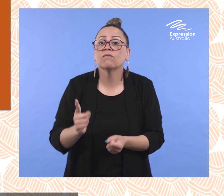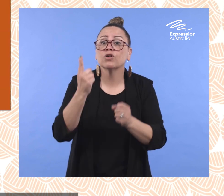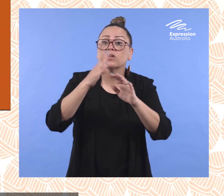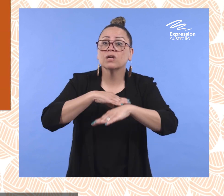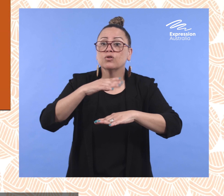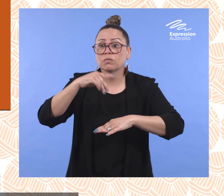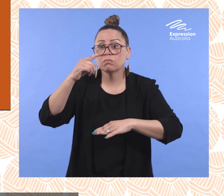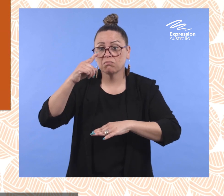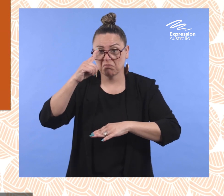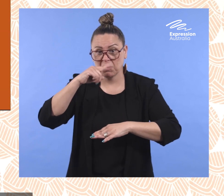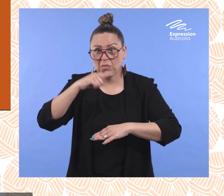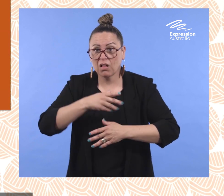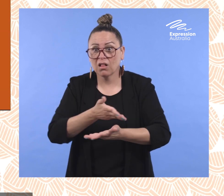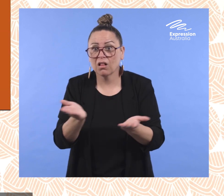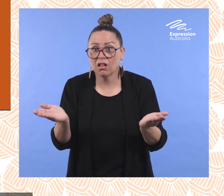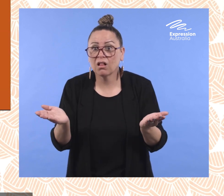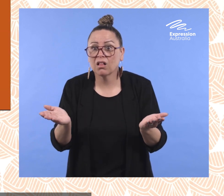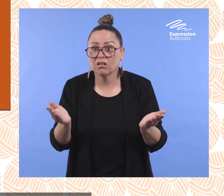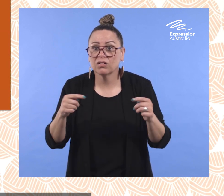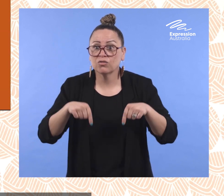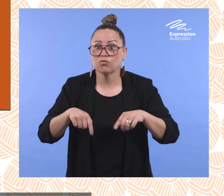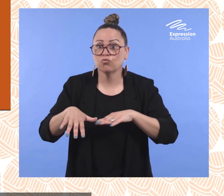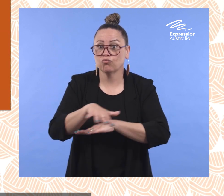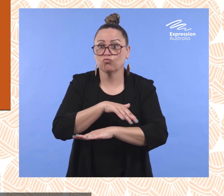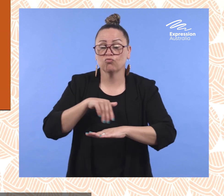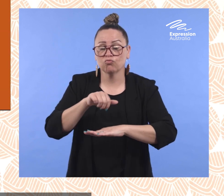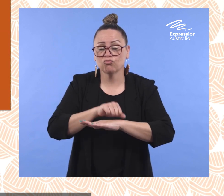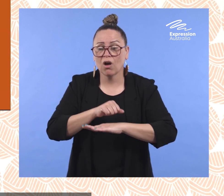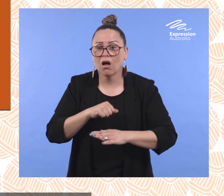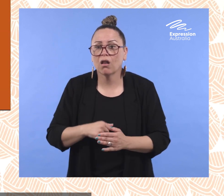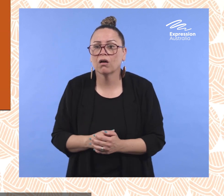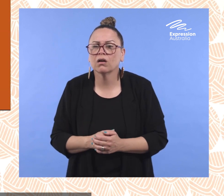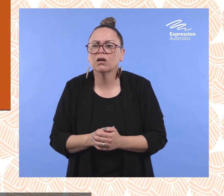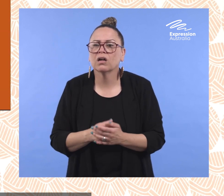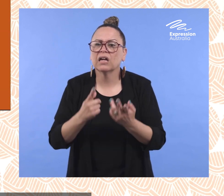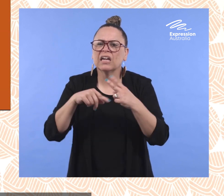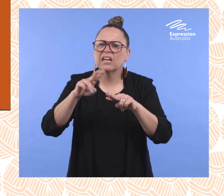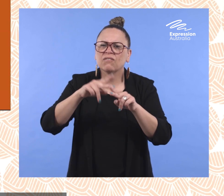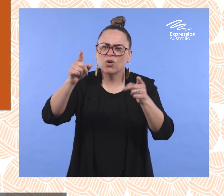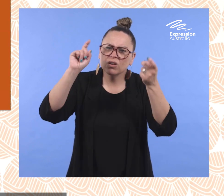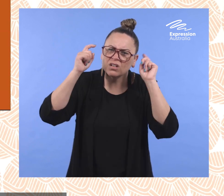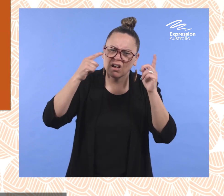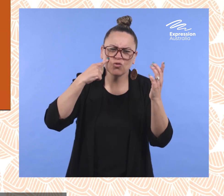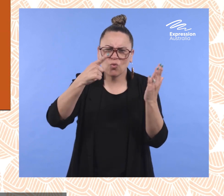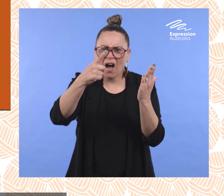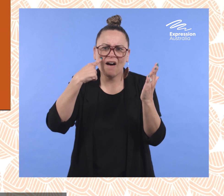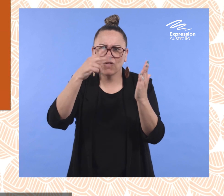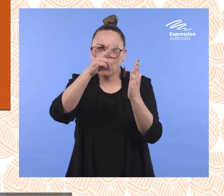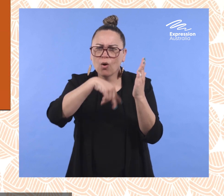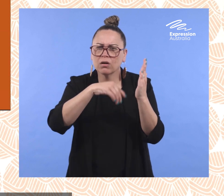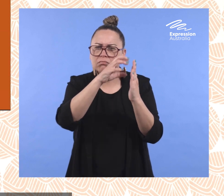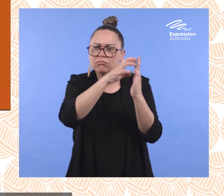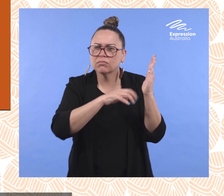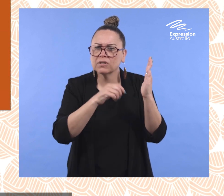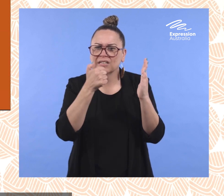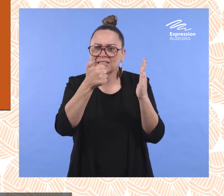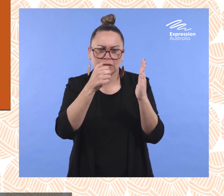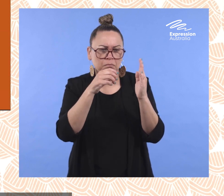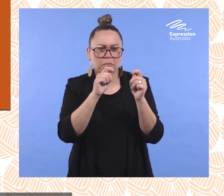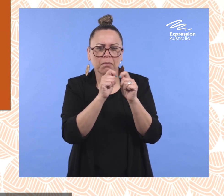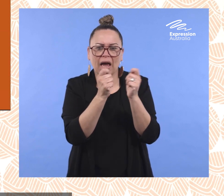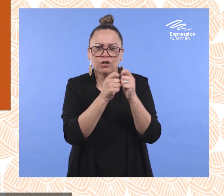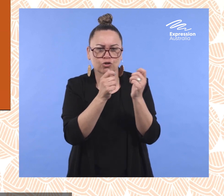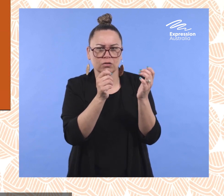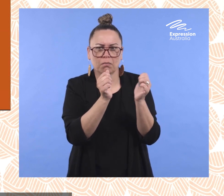among First Nations Australians. So if you're really concerned about it, have a look at that article. I think it's like